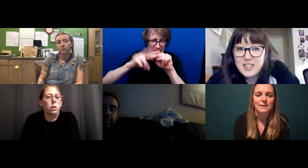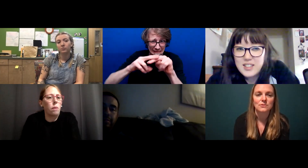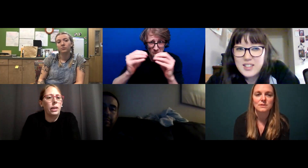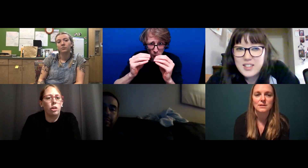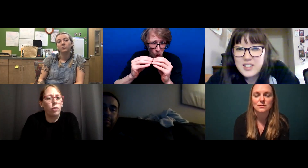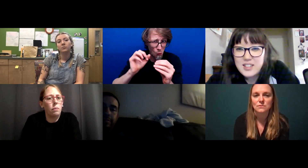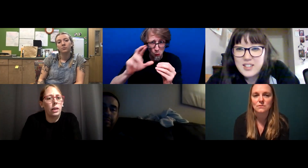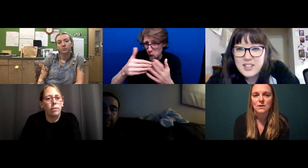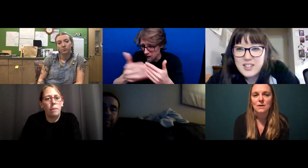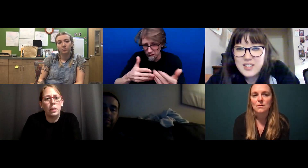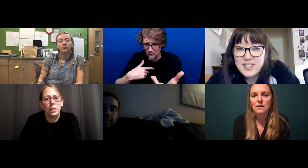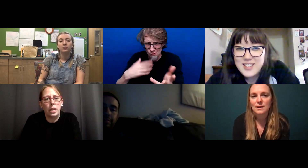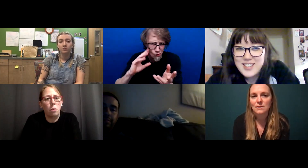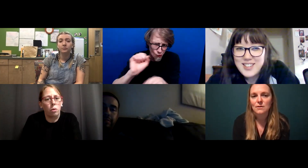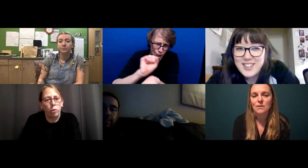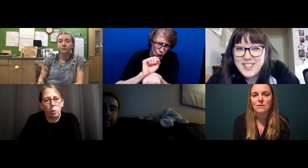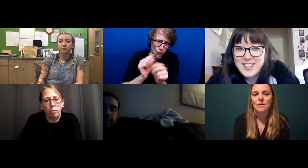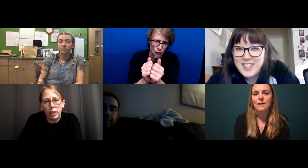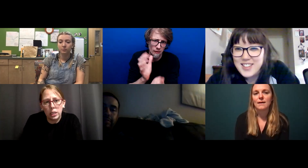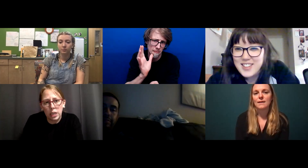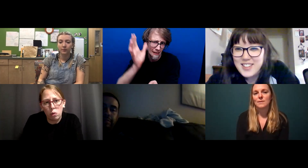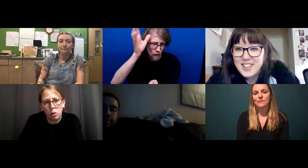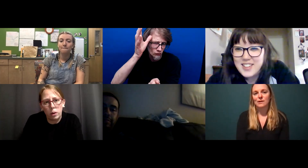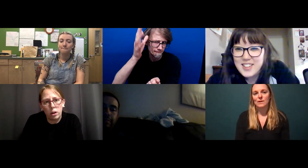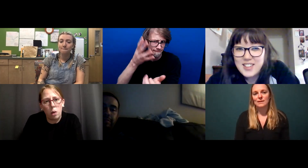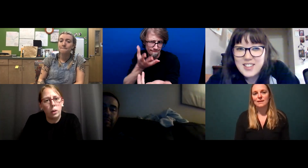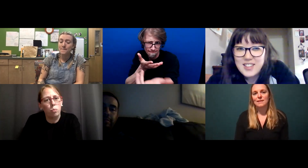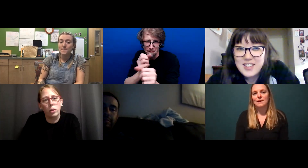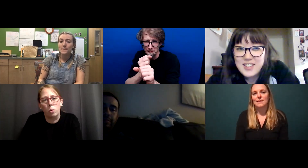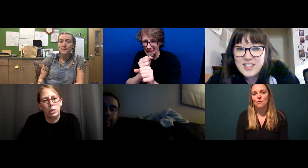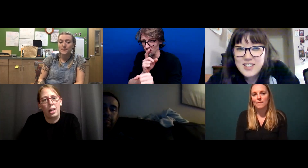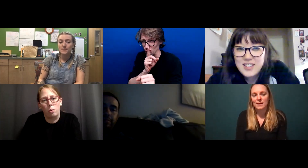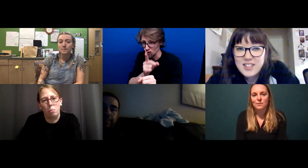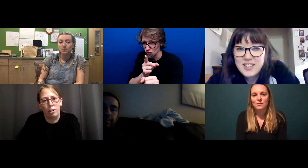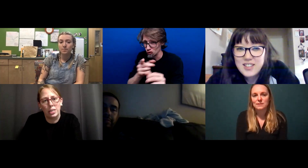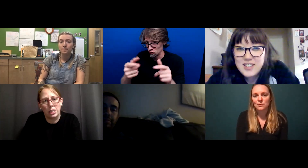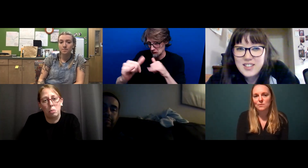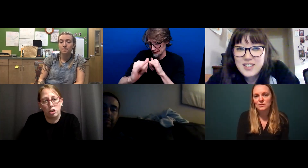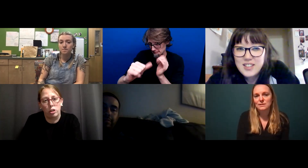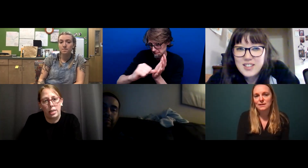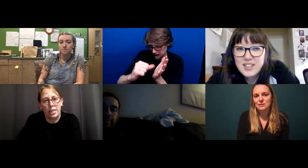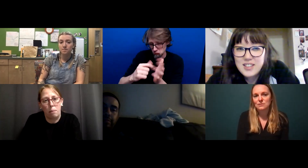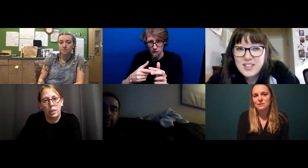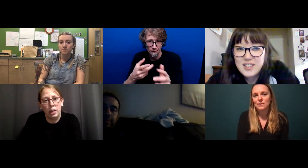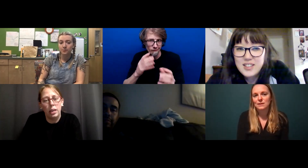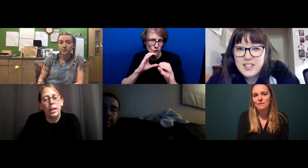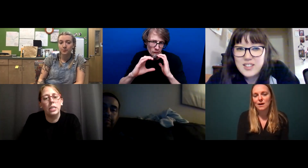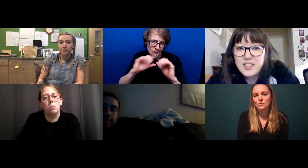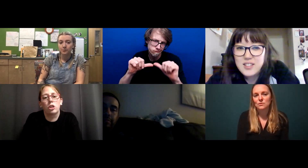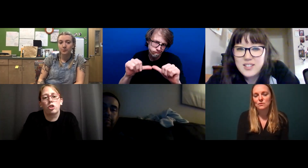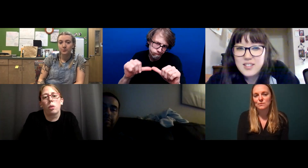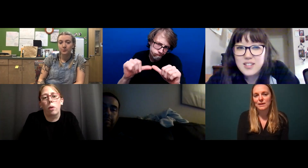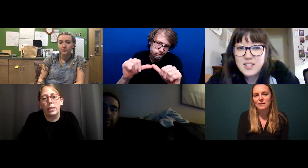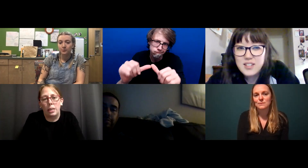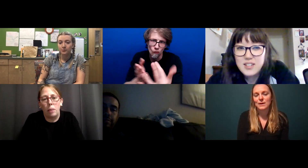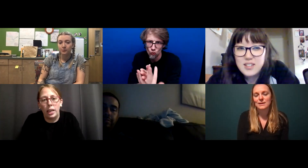to accommodate each family. And if that means that a more frequent feeding schedule or whatnot, we can really work together with parents to make sure that that's happening and to